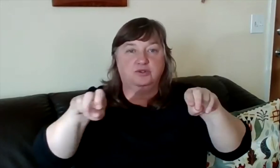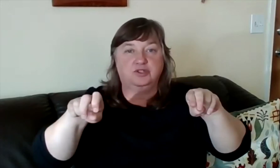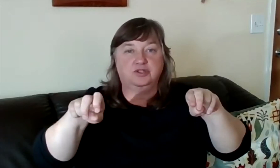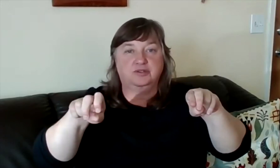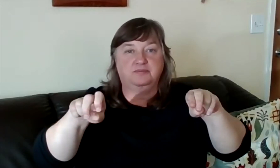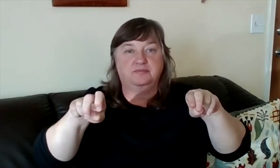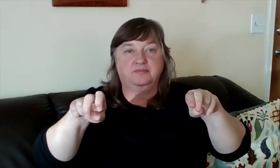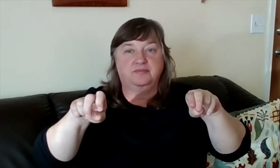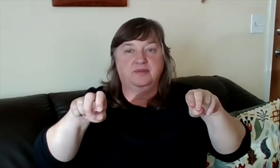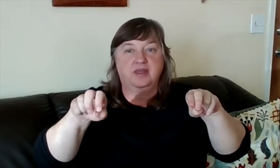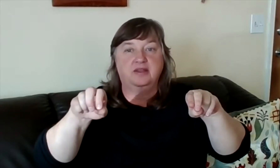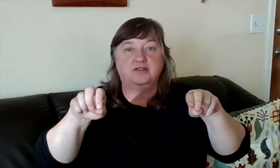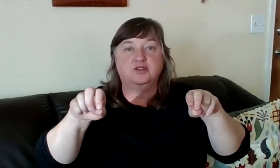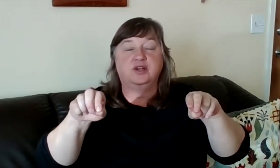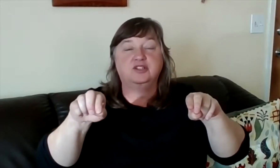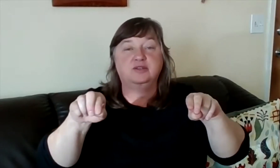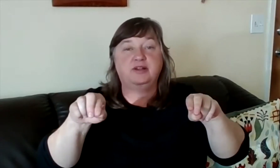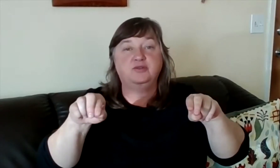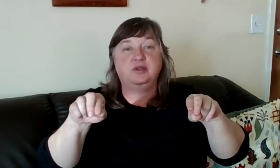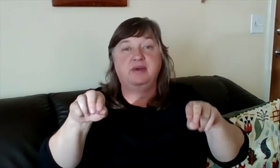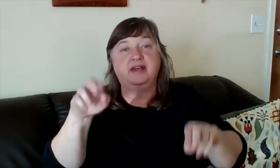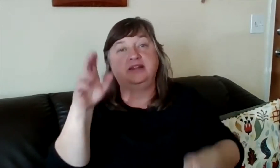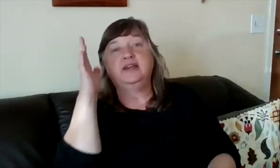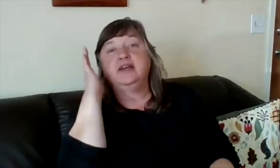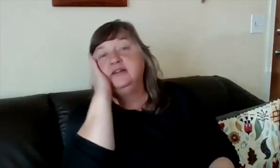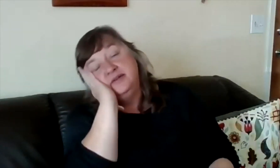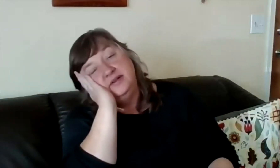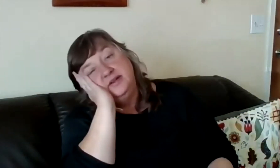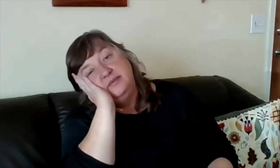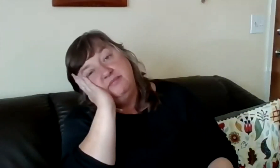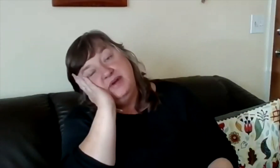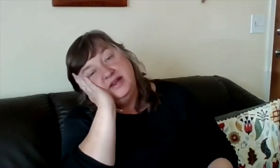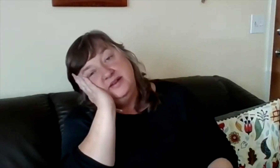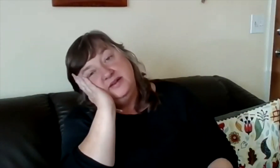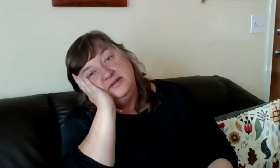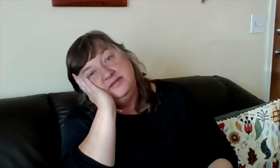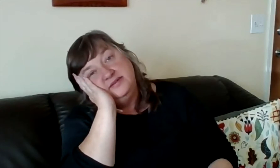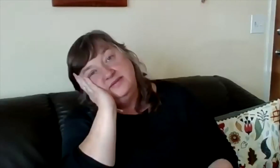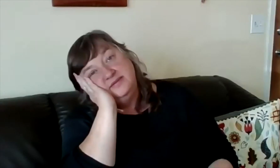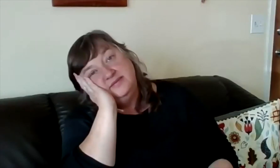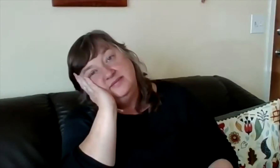couch. There's a question about doing bed again. Bed.